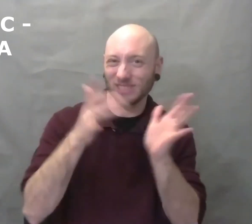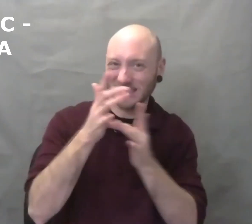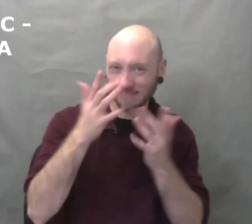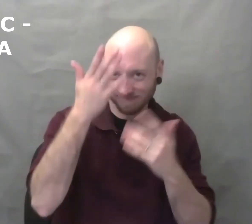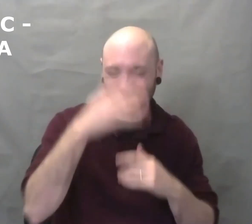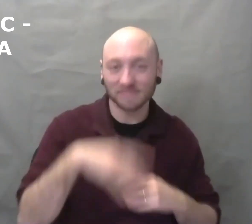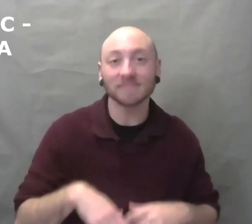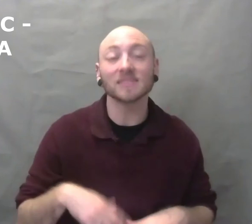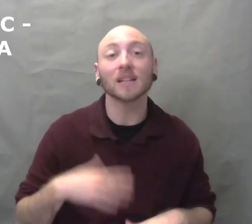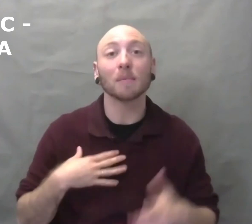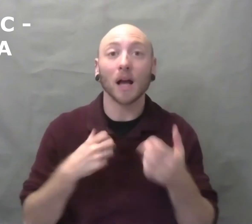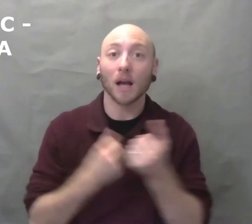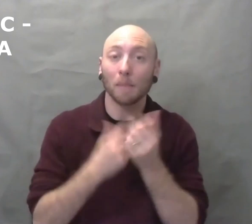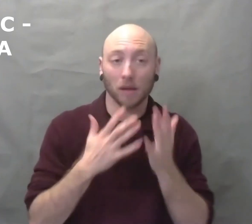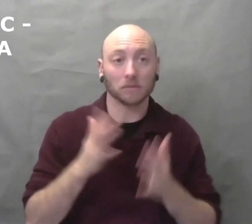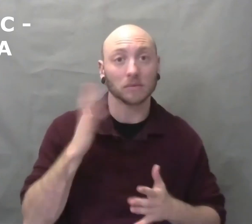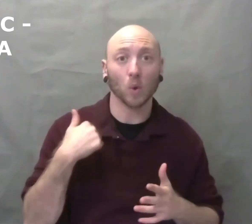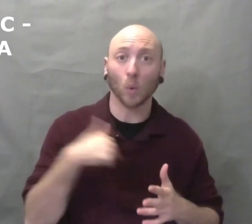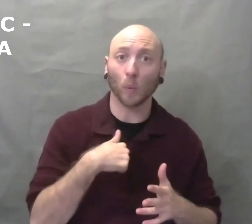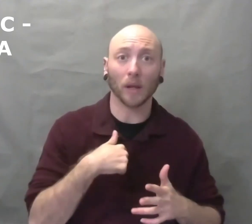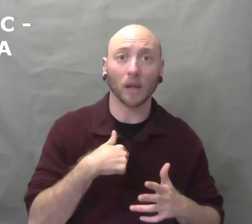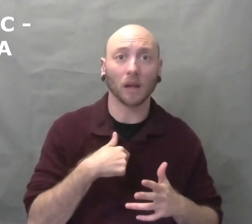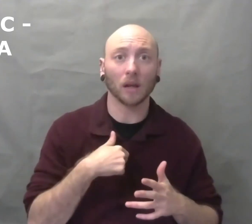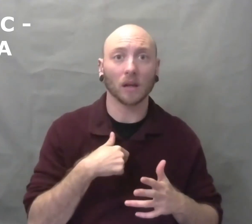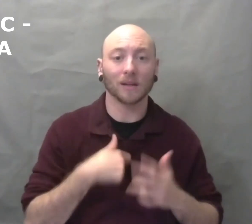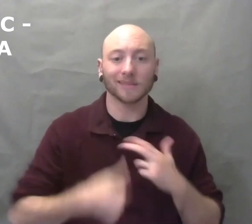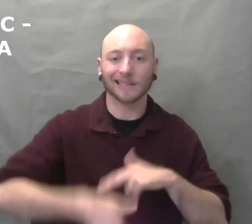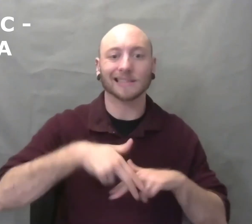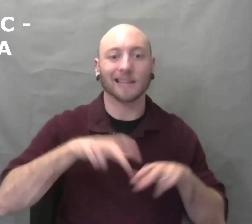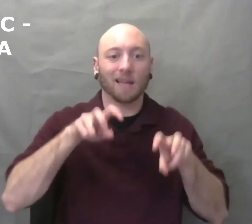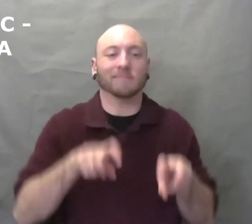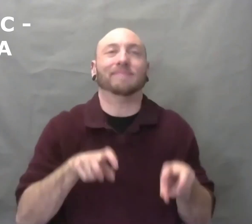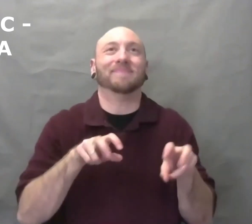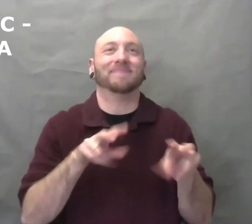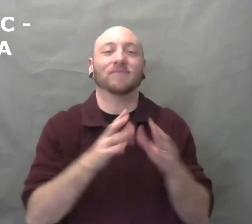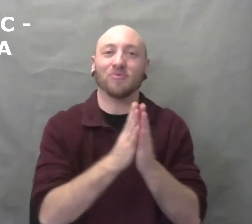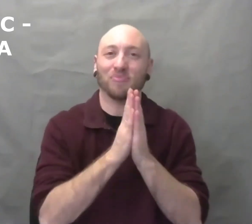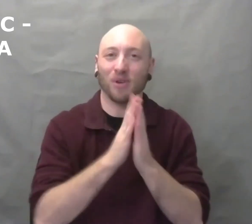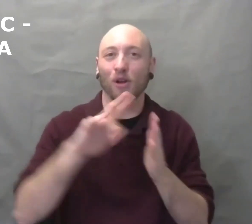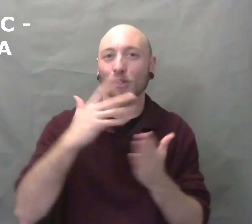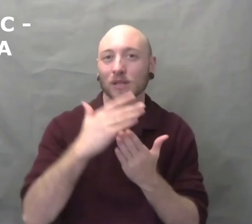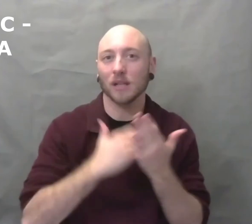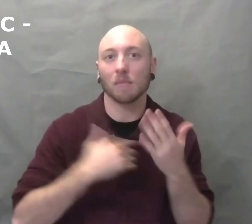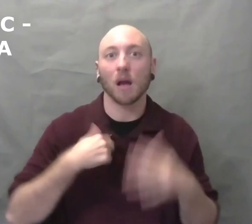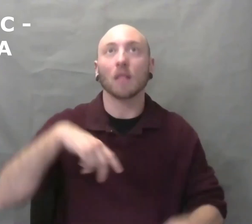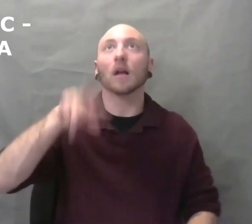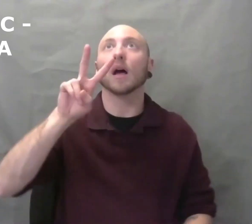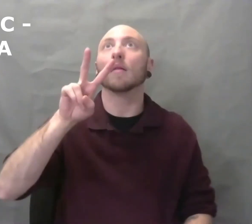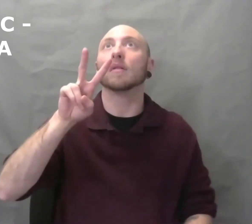my sponsor then did that prayer sitting on Old Cutler in like the middle of the night, and he told me to look up, and I saw the Jesus picture, and I'm